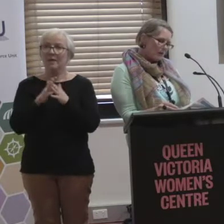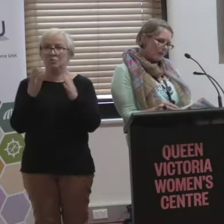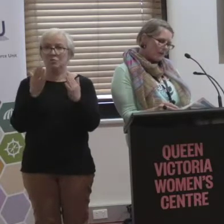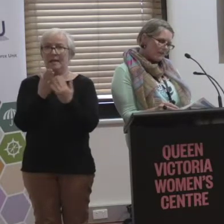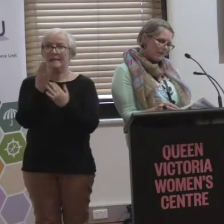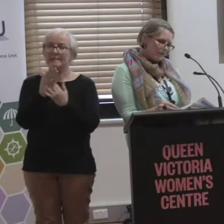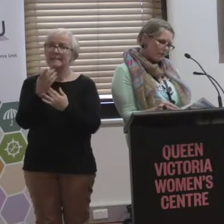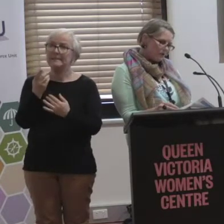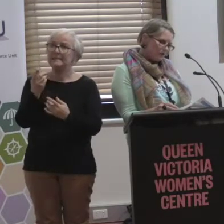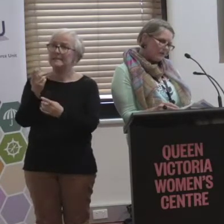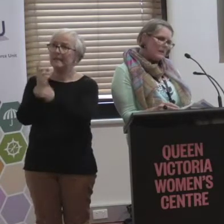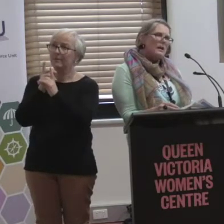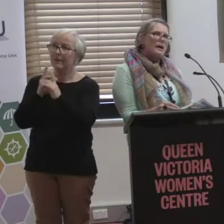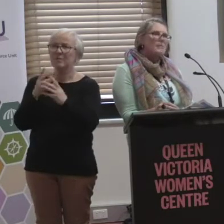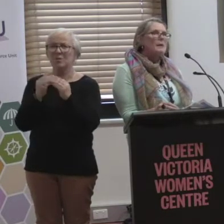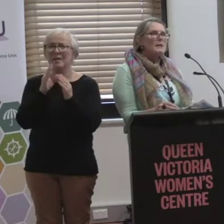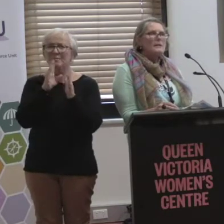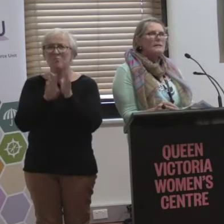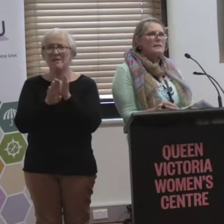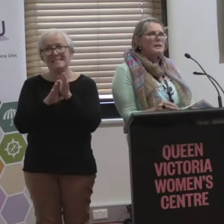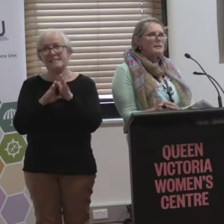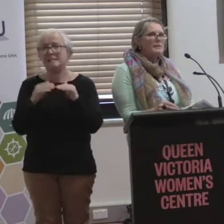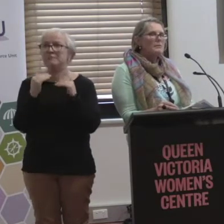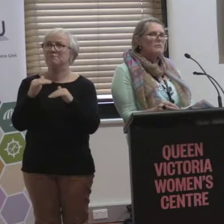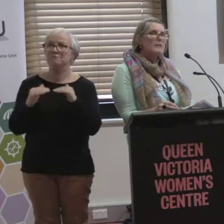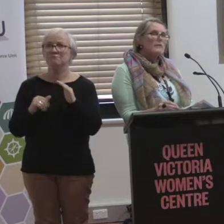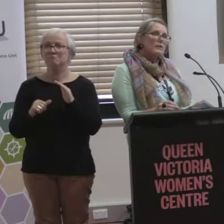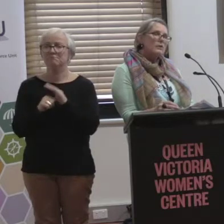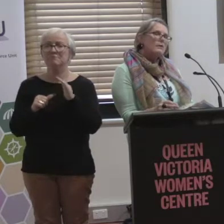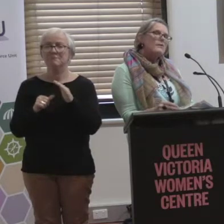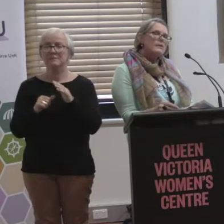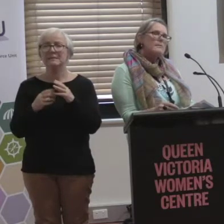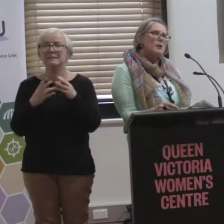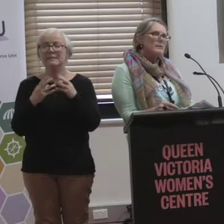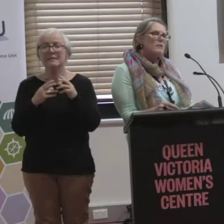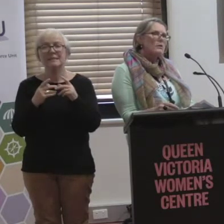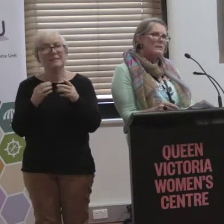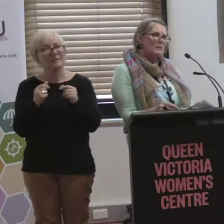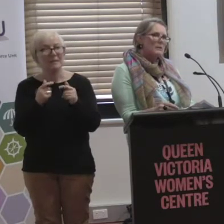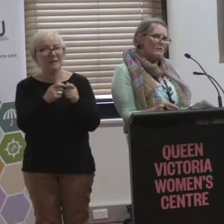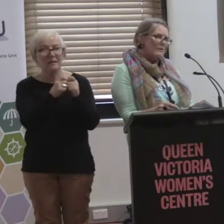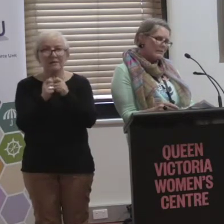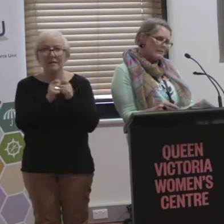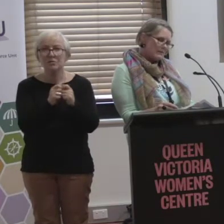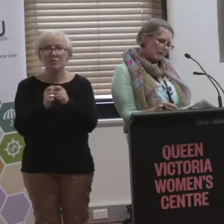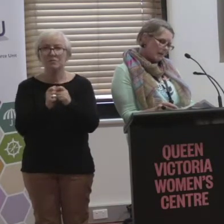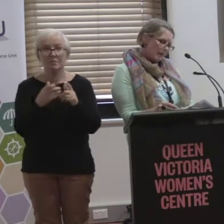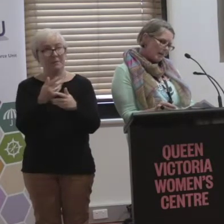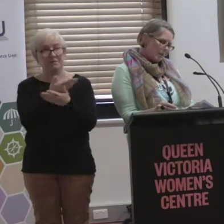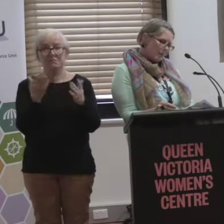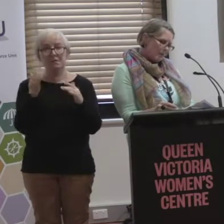and with privacy restrictions may be something that someone really values, and so this might be a role that someone